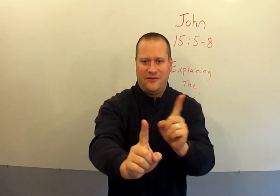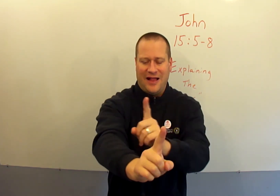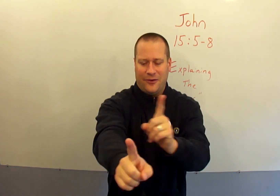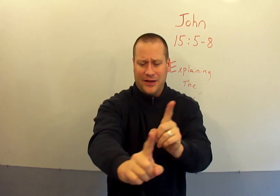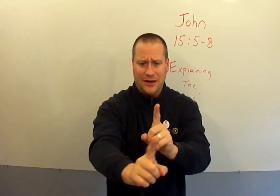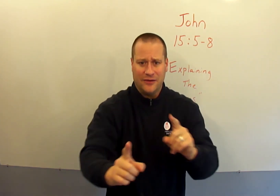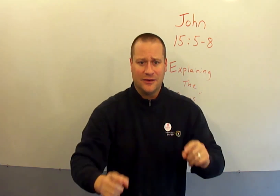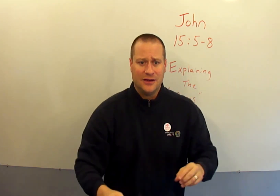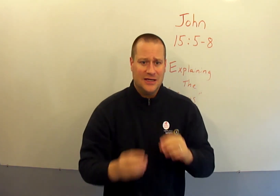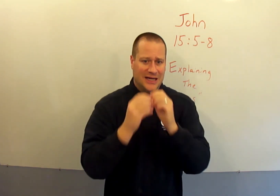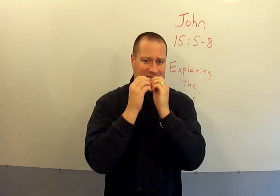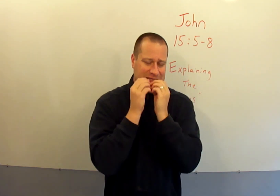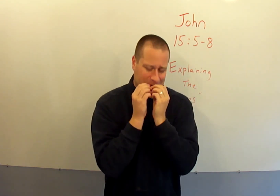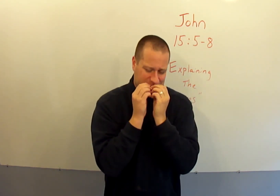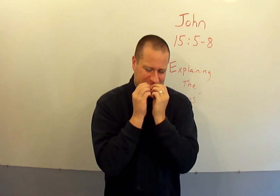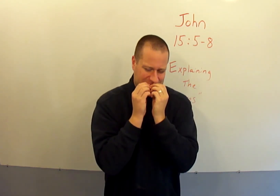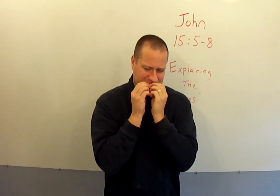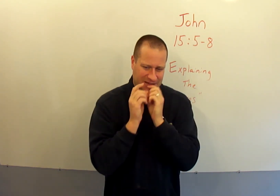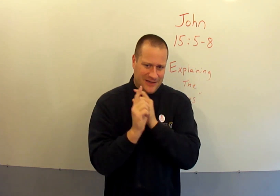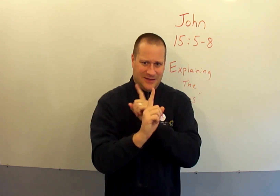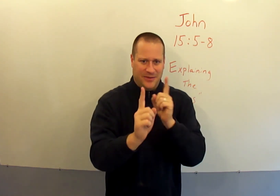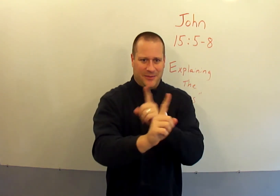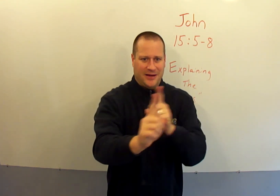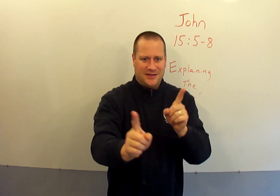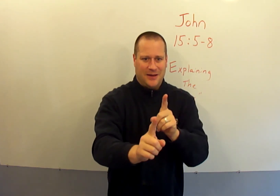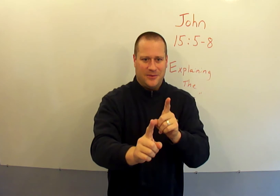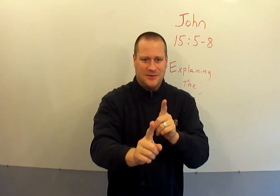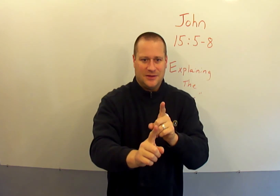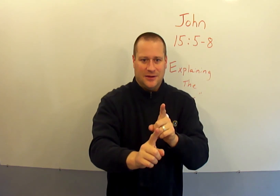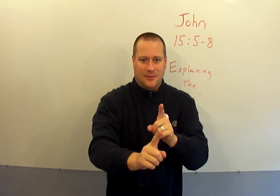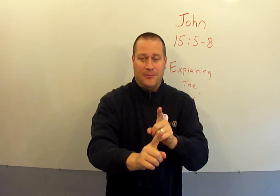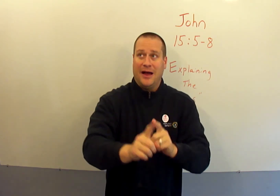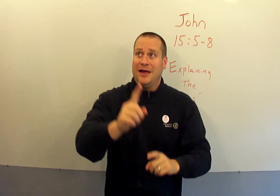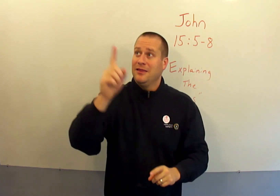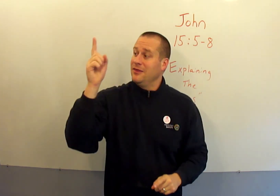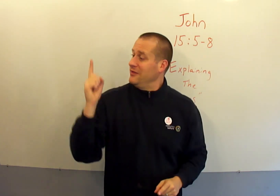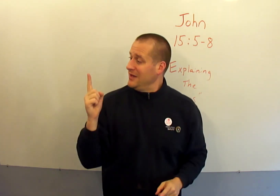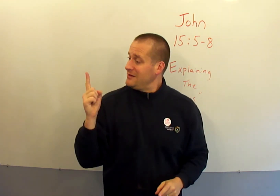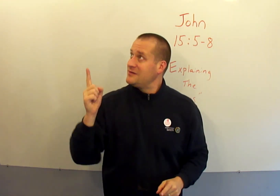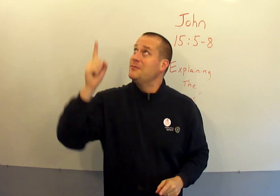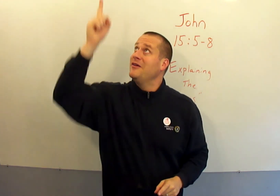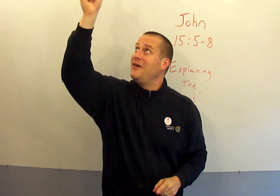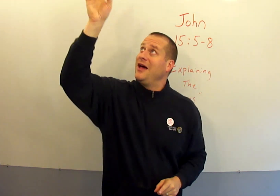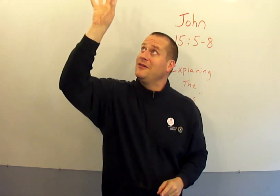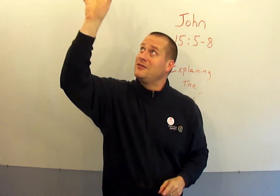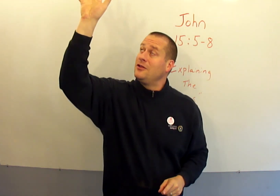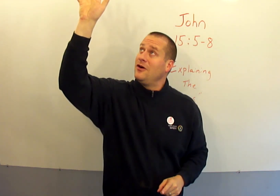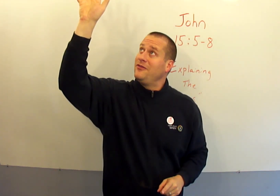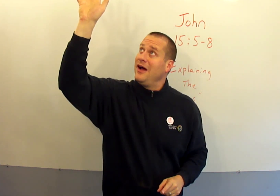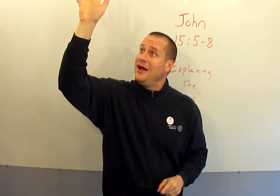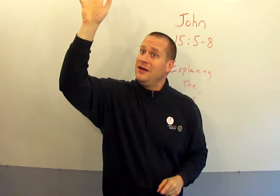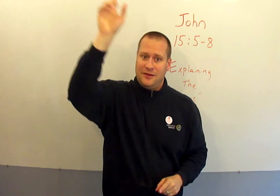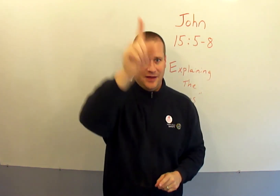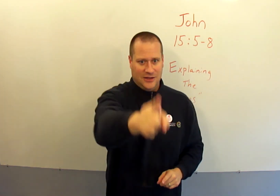following another. And so prove to be my disciples. By this my Father is glorified, that